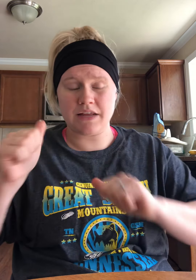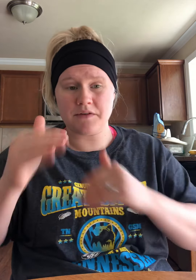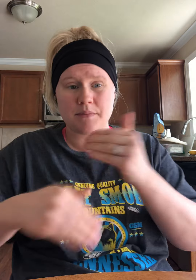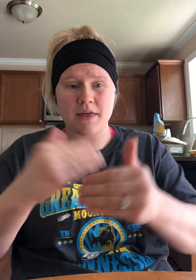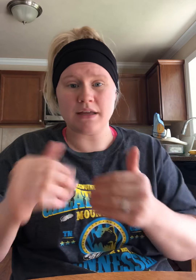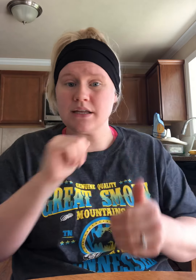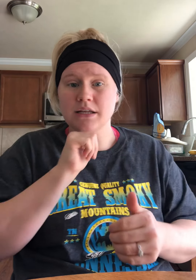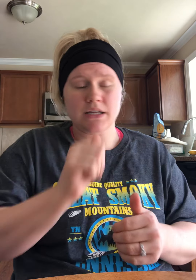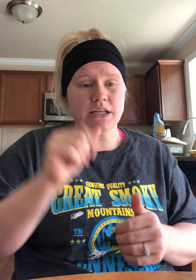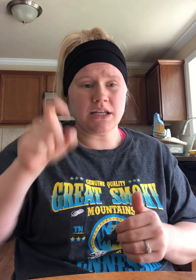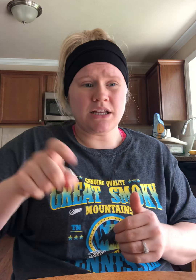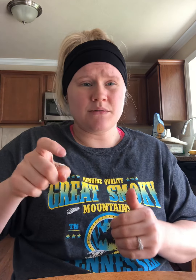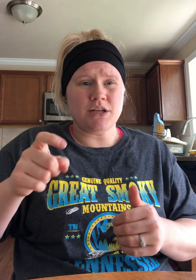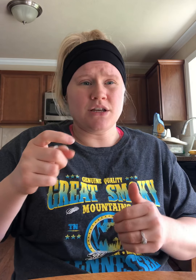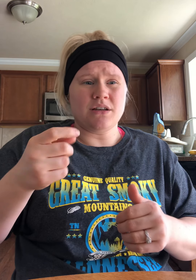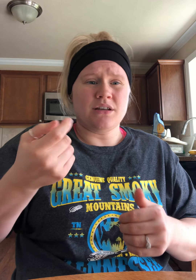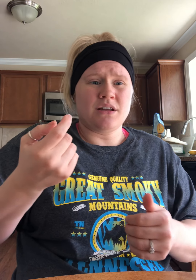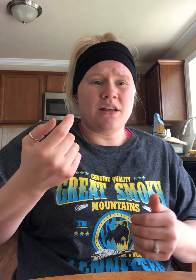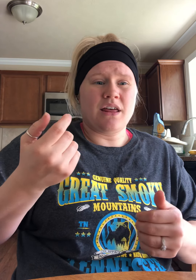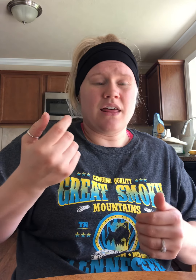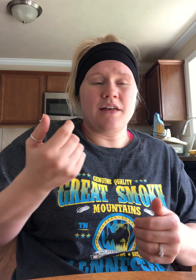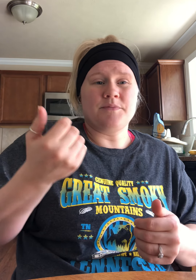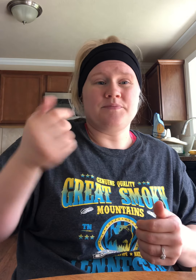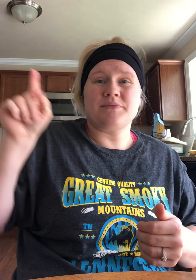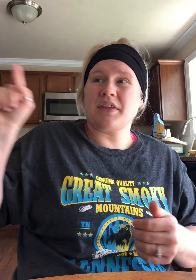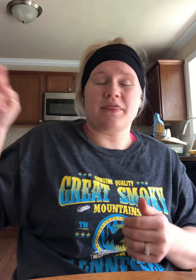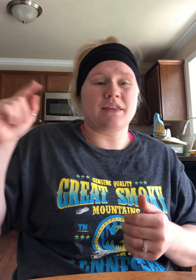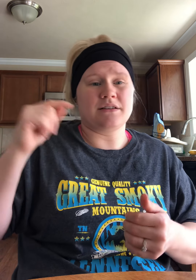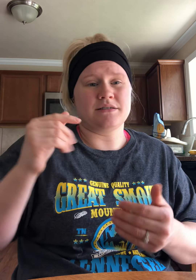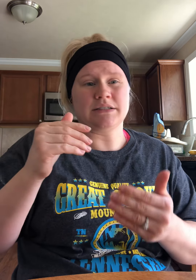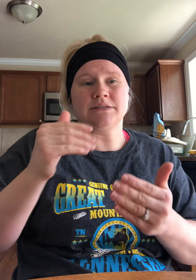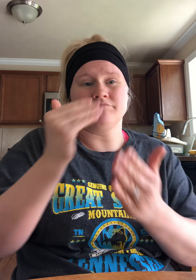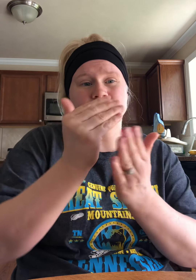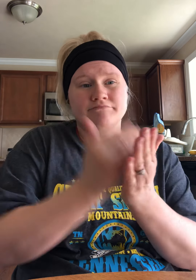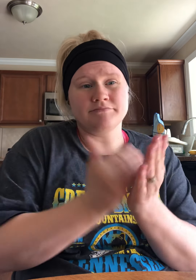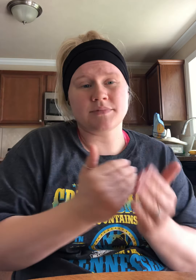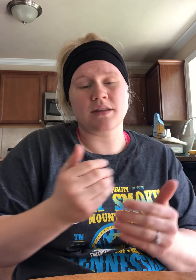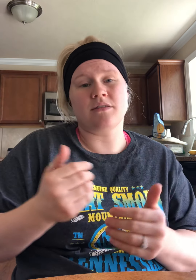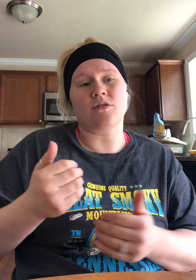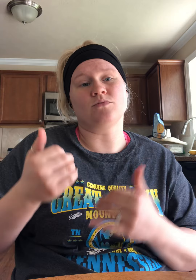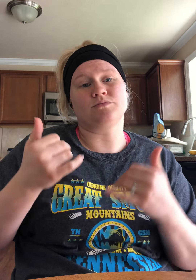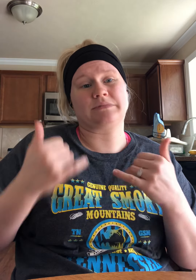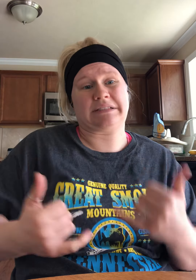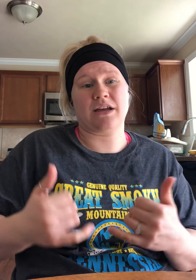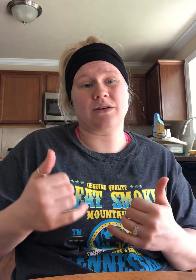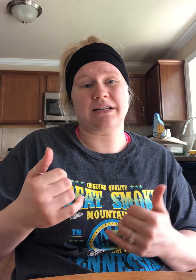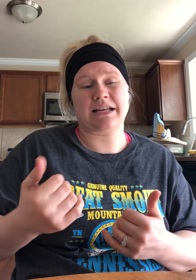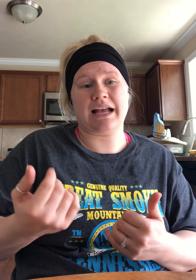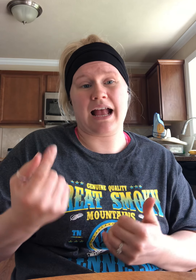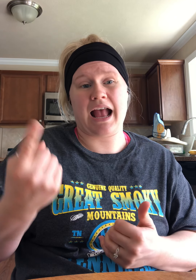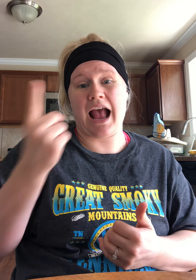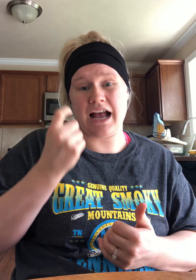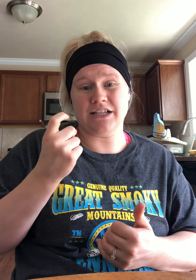a structured way of thinking about it, is, well, ask yourself a question. Ask